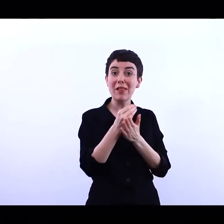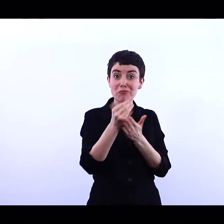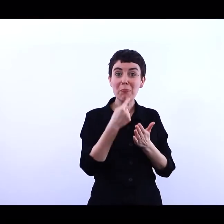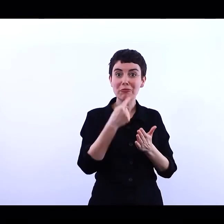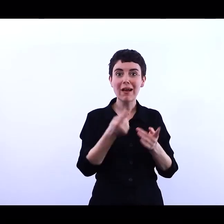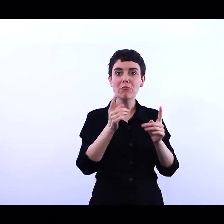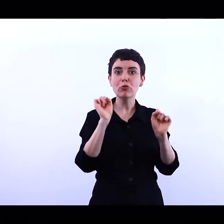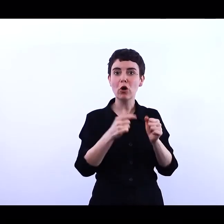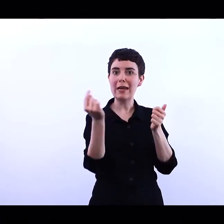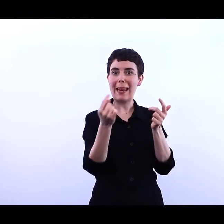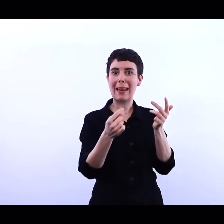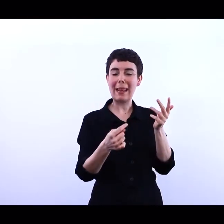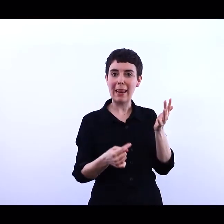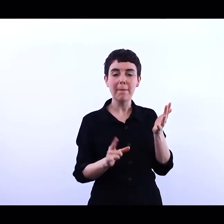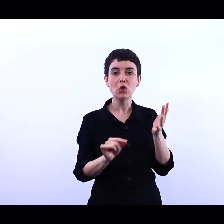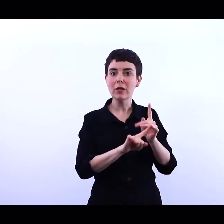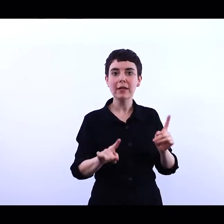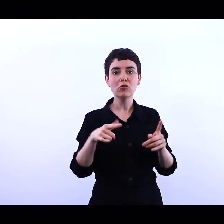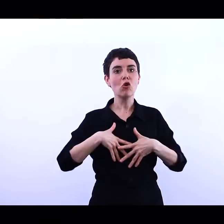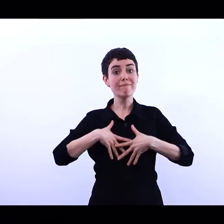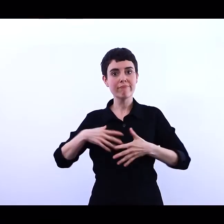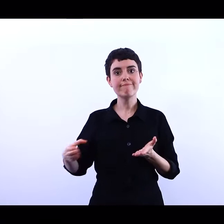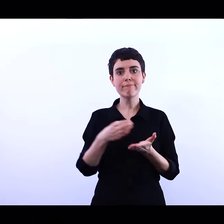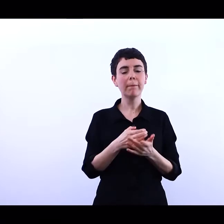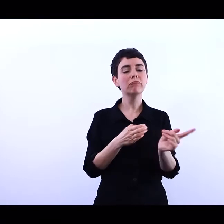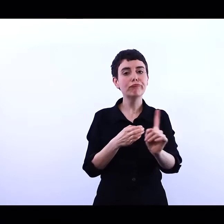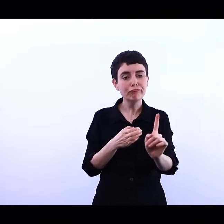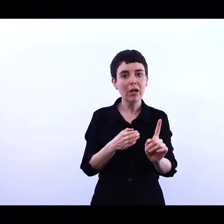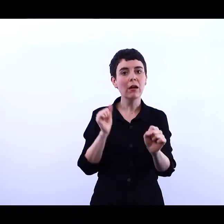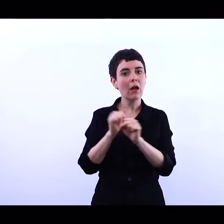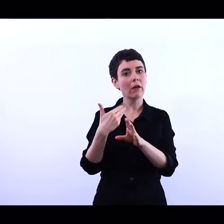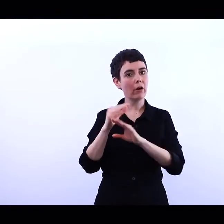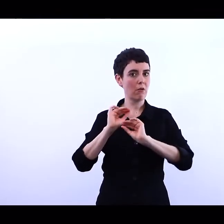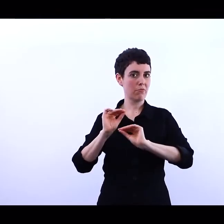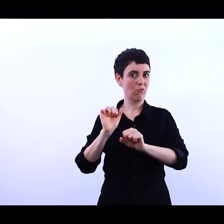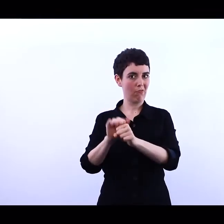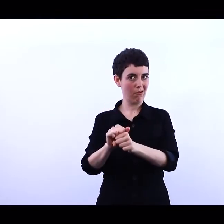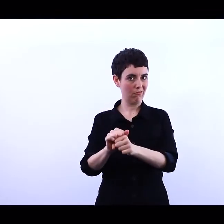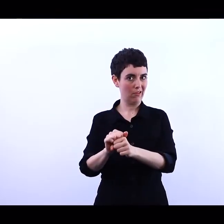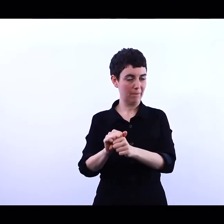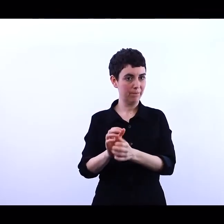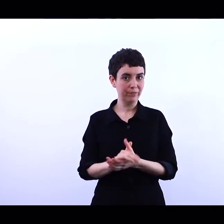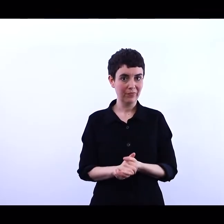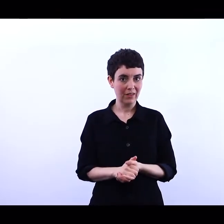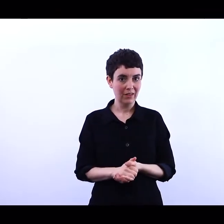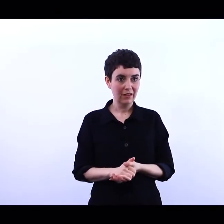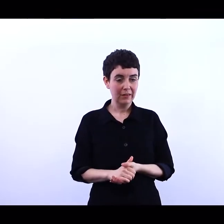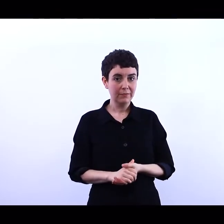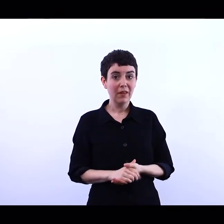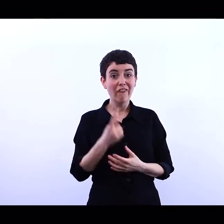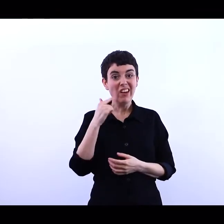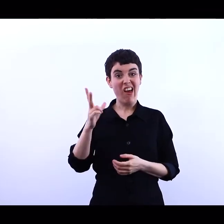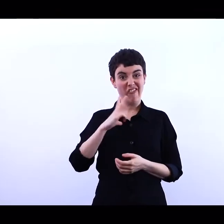the same systems currently in use in the organization. There are so very many things wrong with this